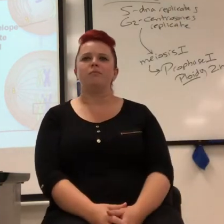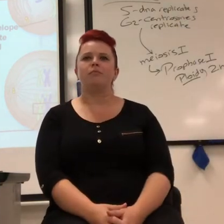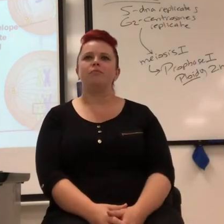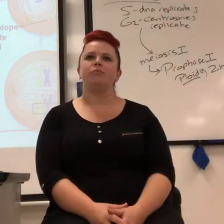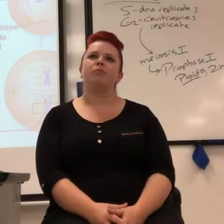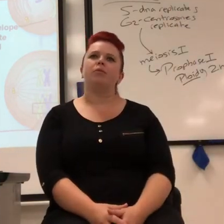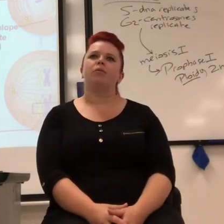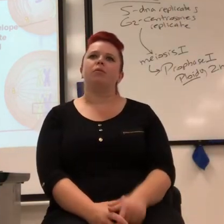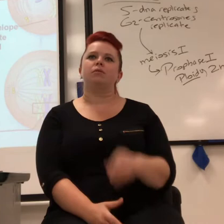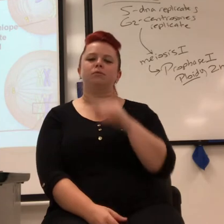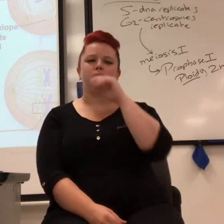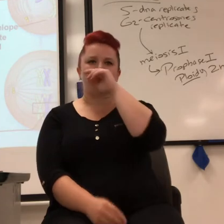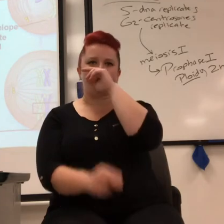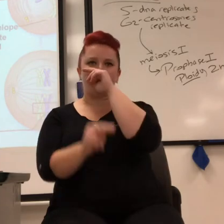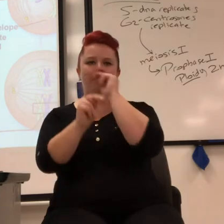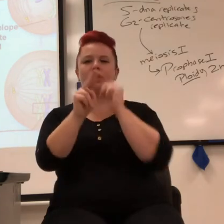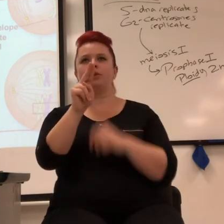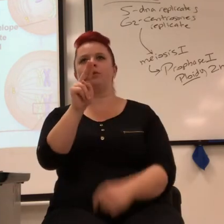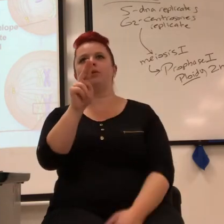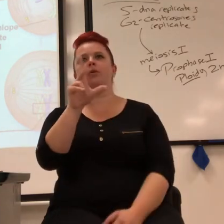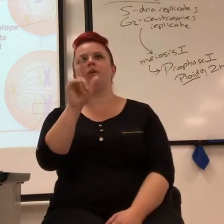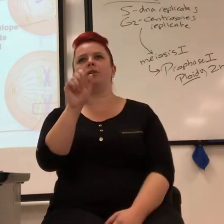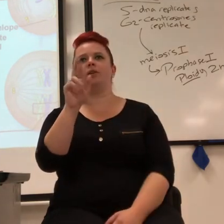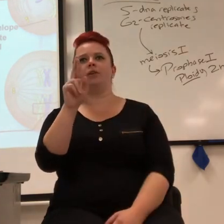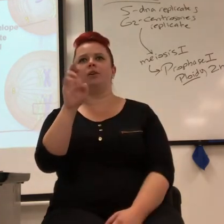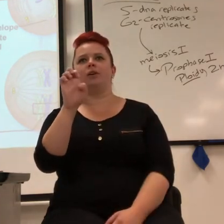Nuclear envelope